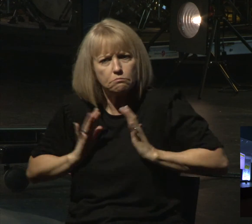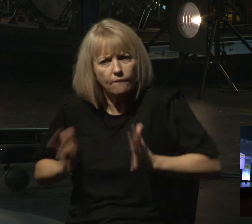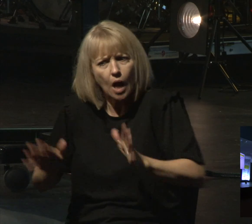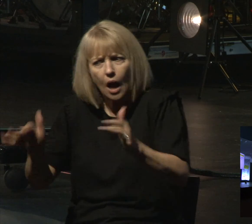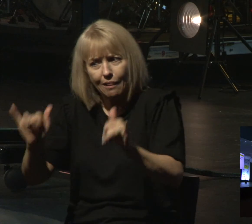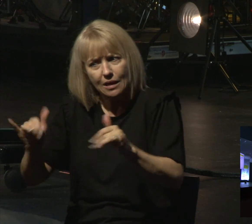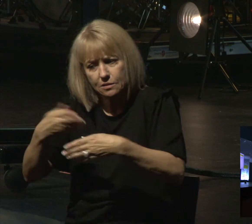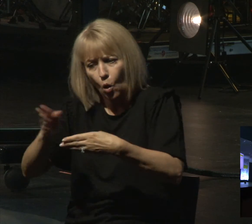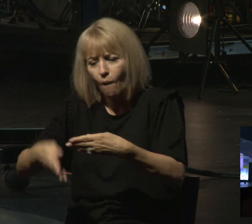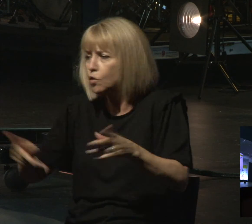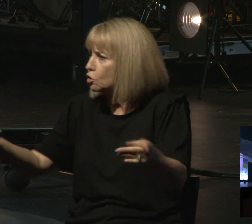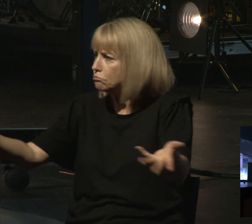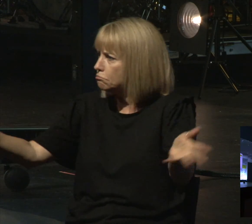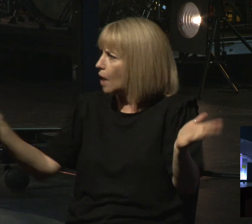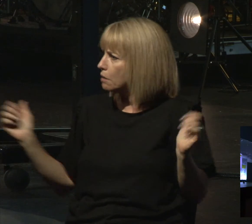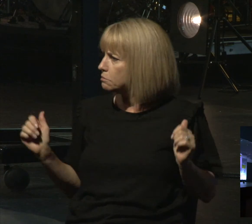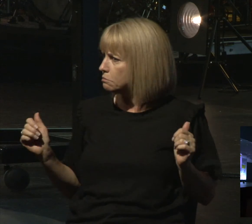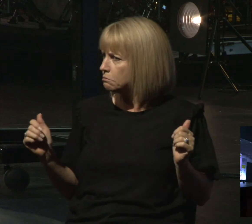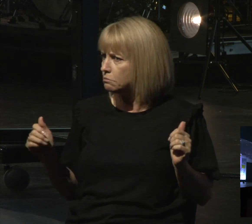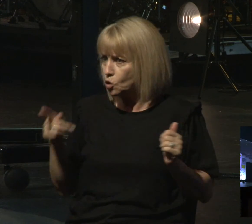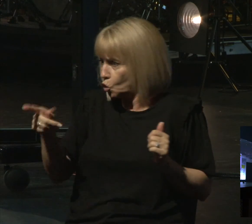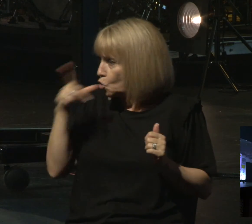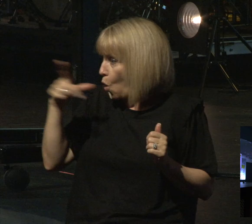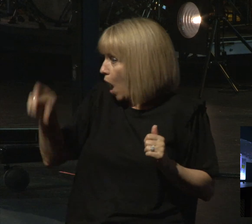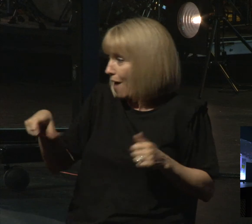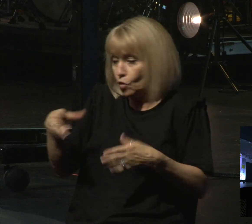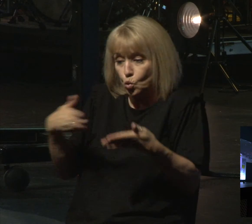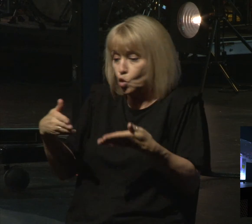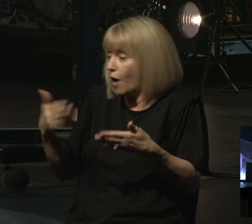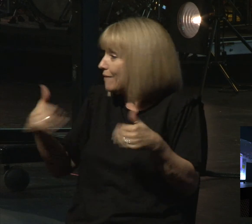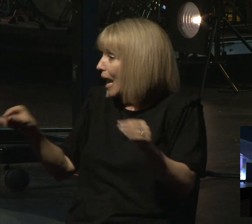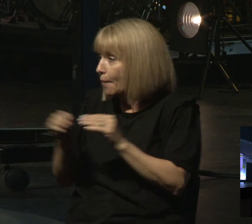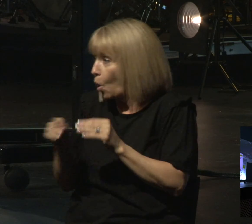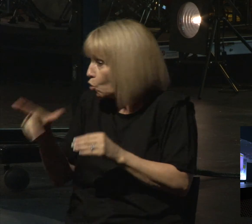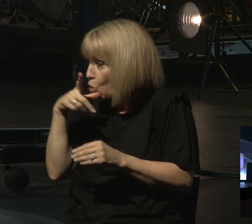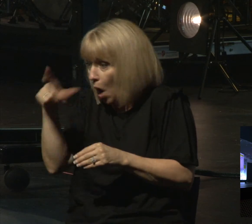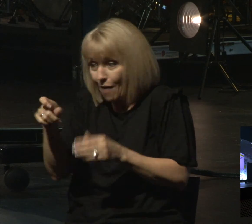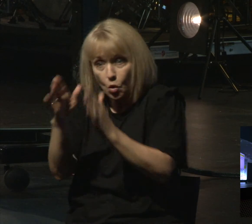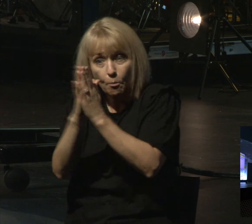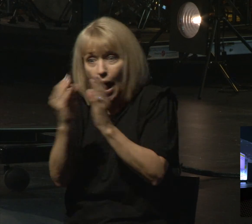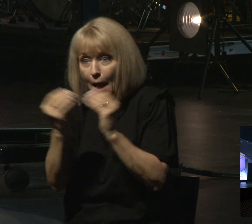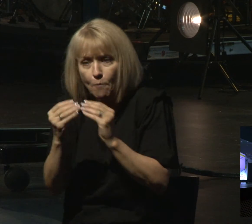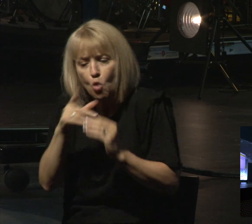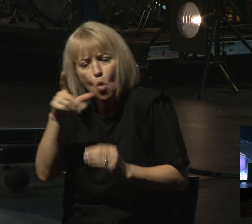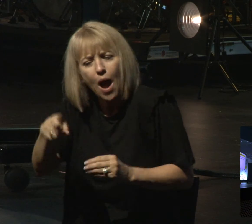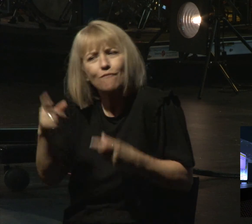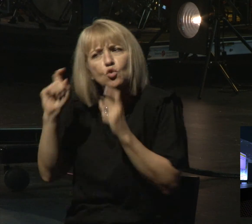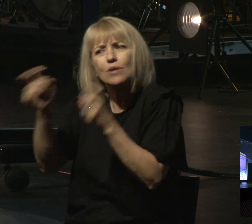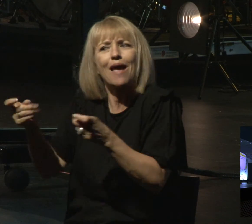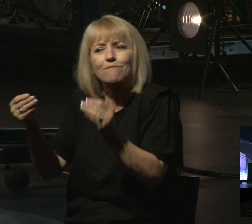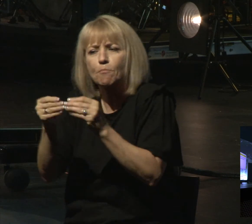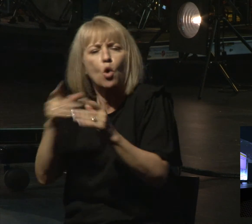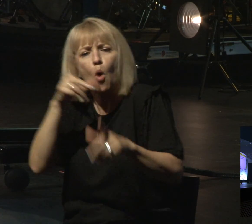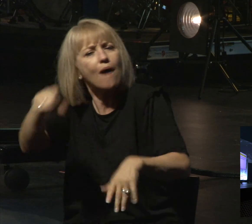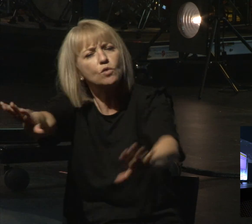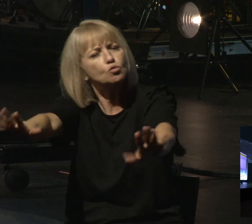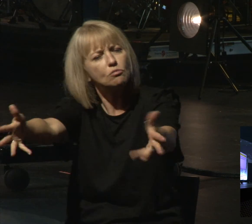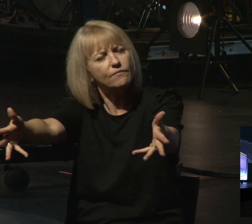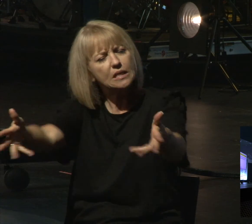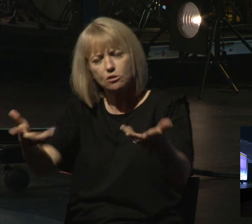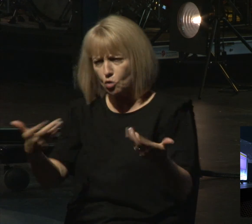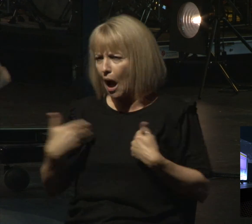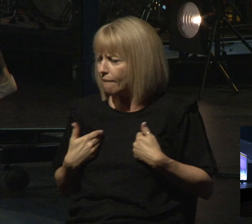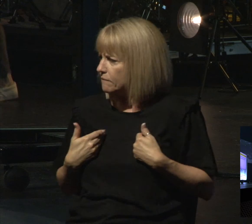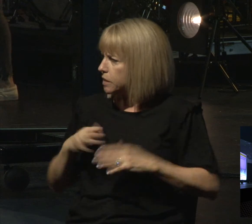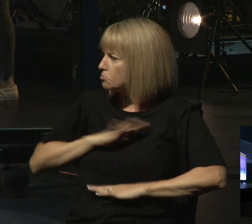Like we've achieved it. We don't need to serve more. We don't need to pray more. We don't need to give more because we've already achieved what